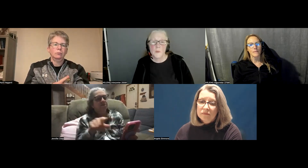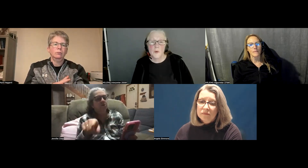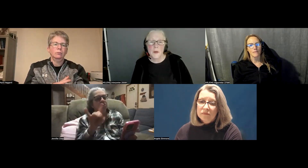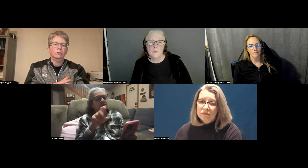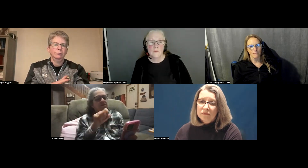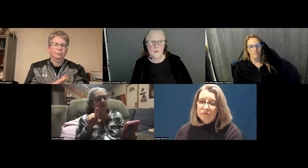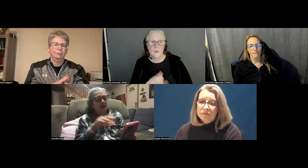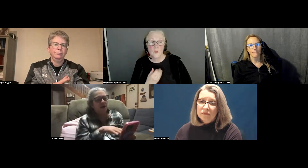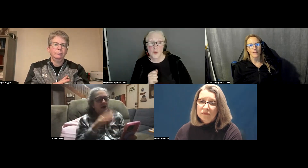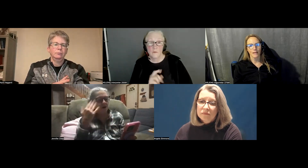Jennifer, are we all right?